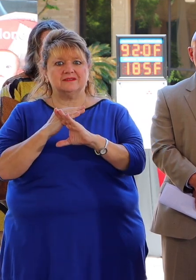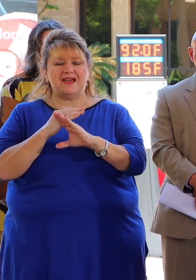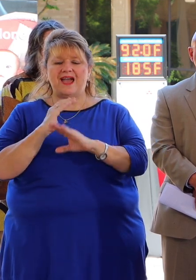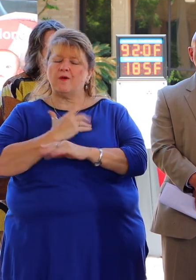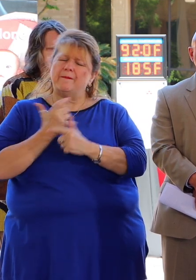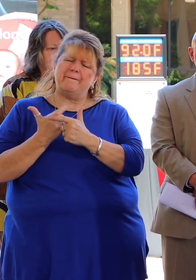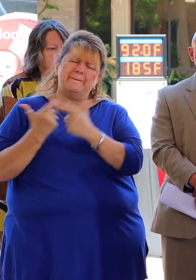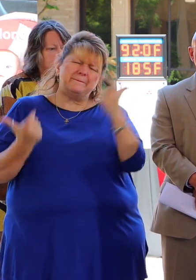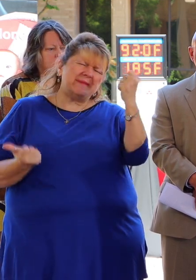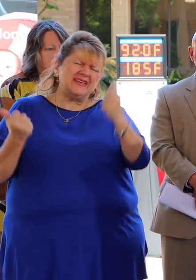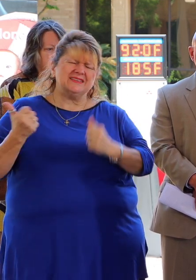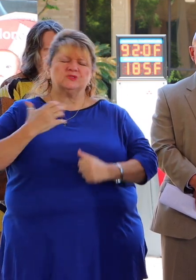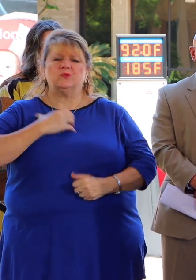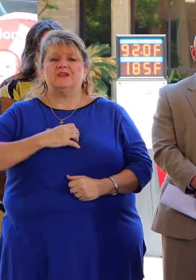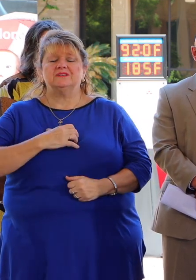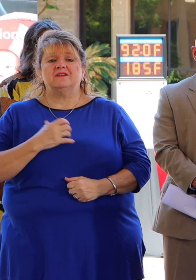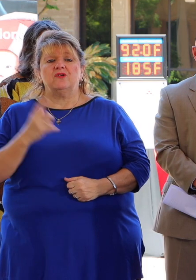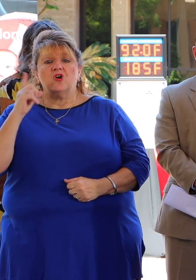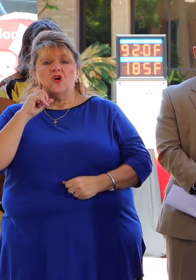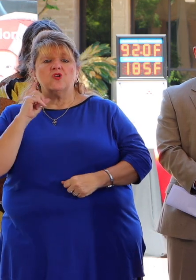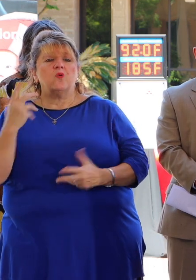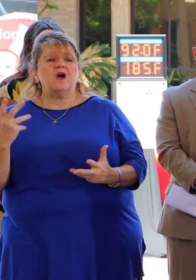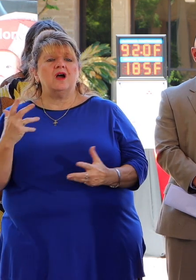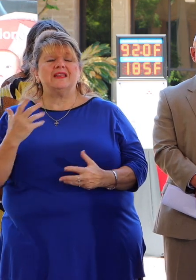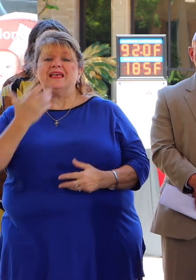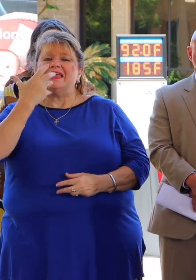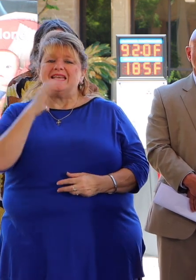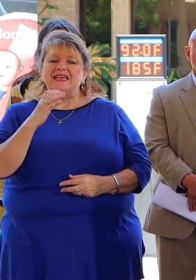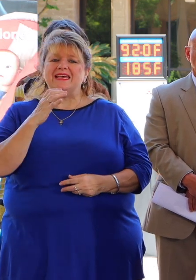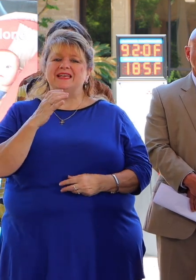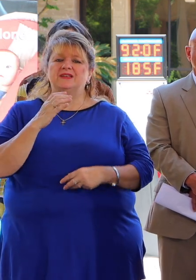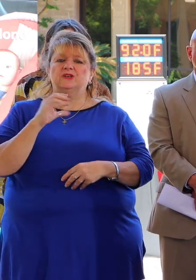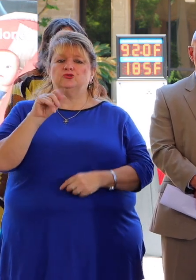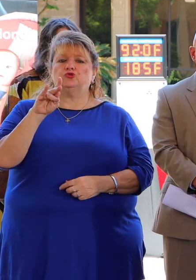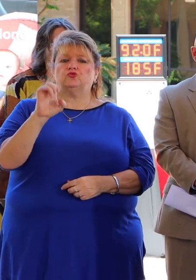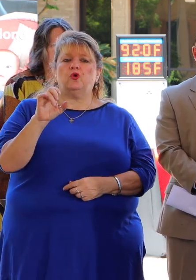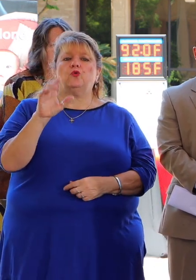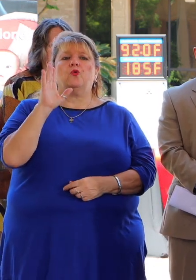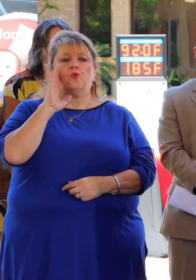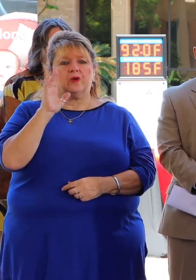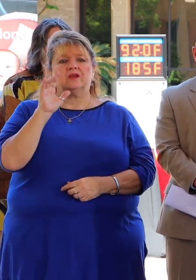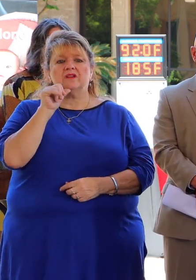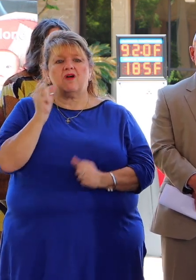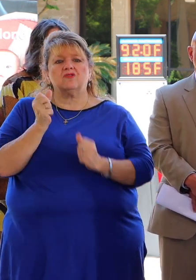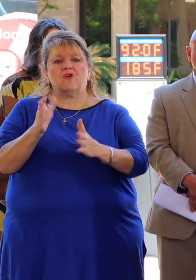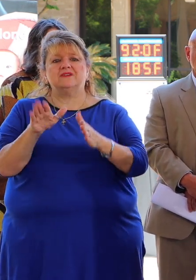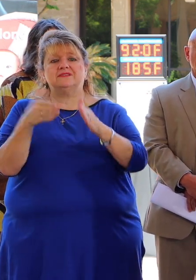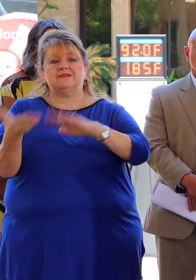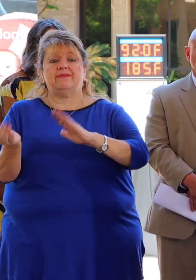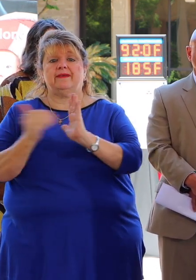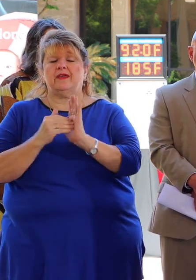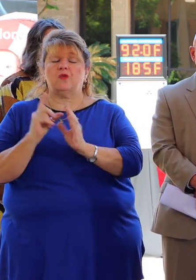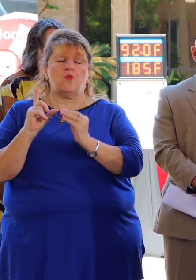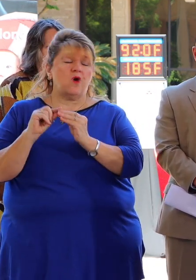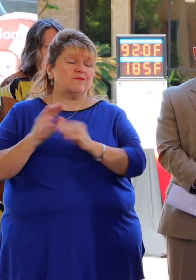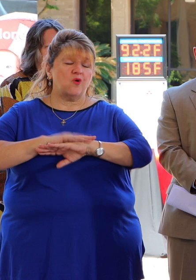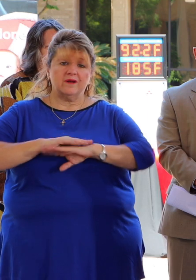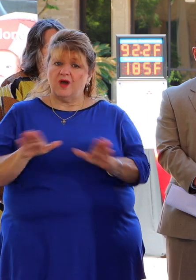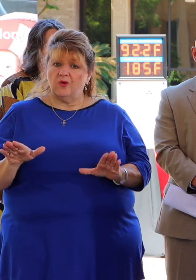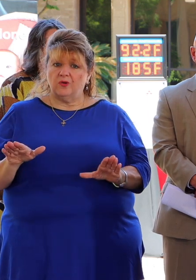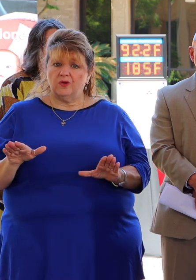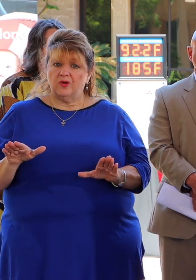from everyone here, is that heat stroke won't claim the life of another child. Most importantly, all of these deaths